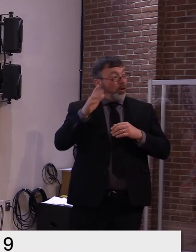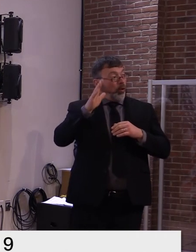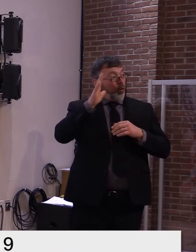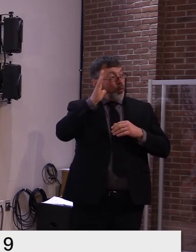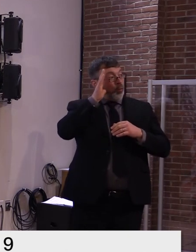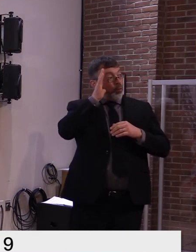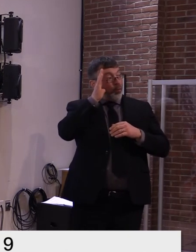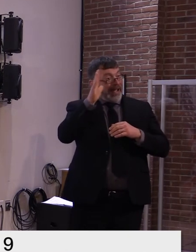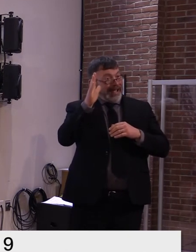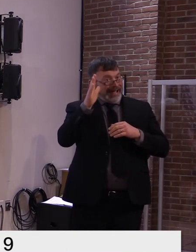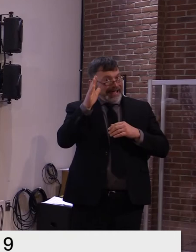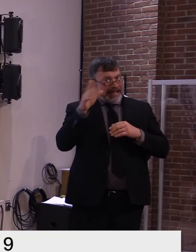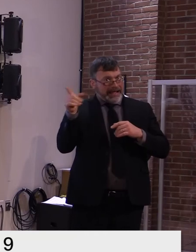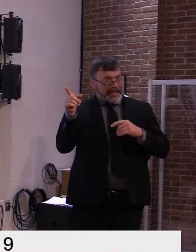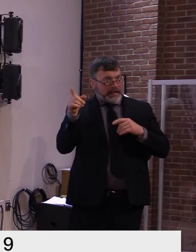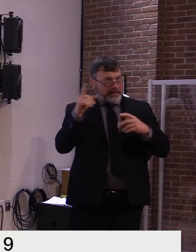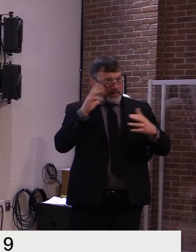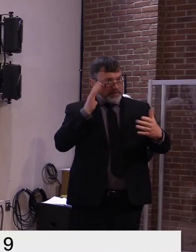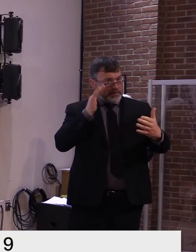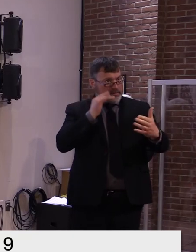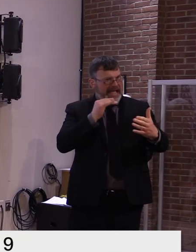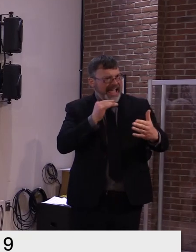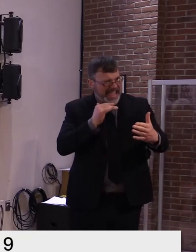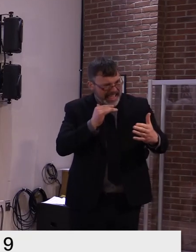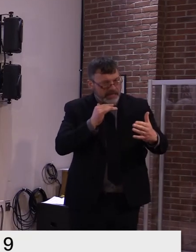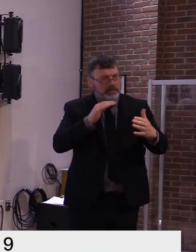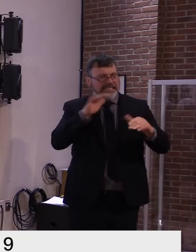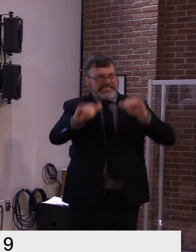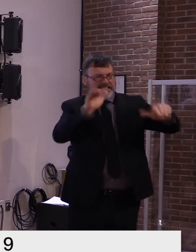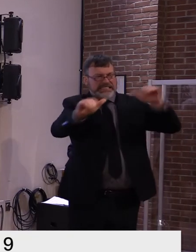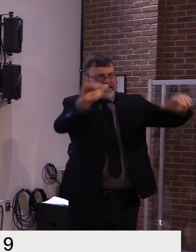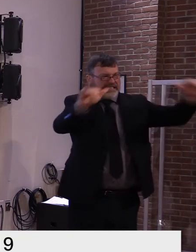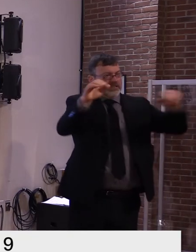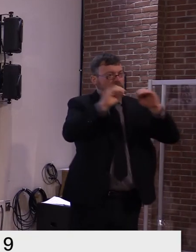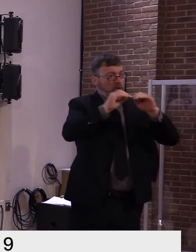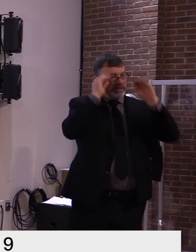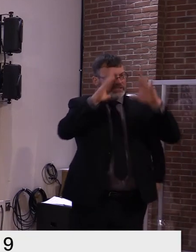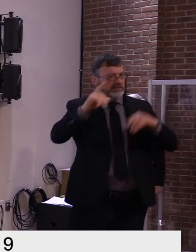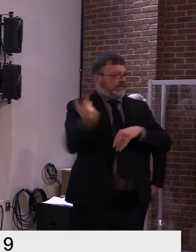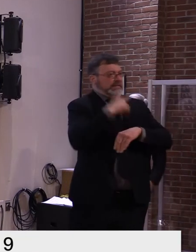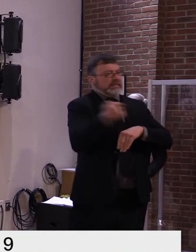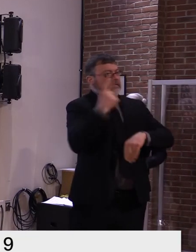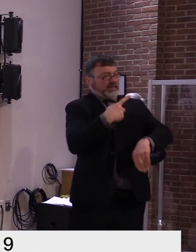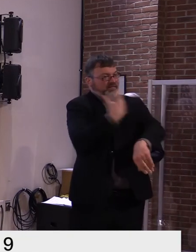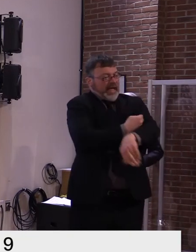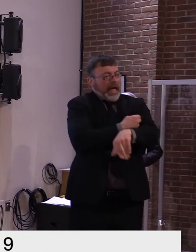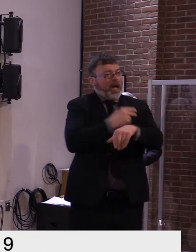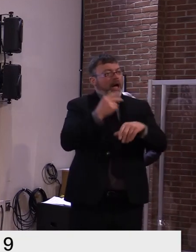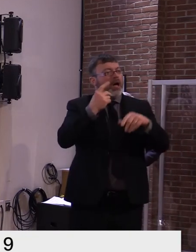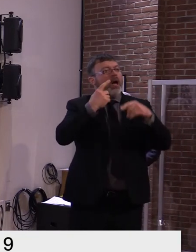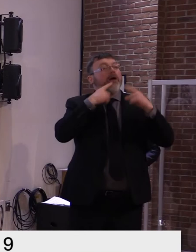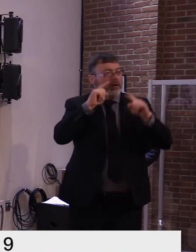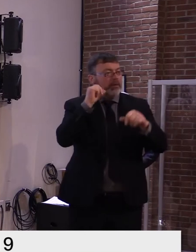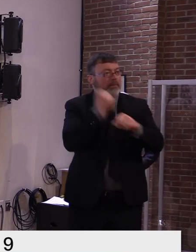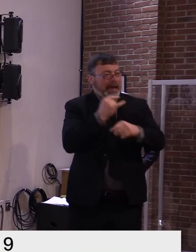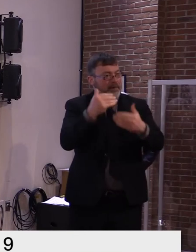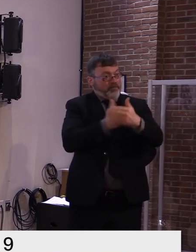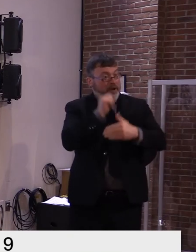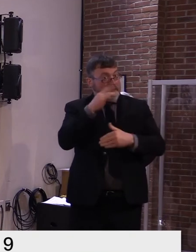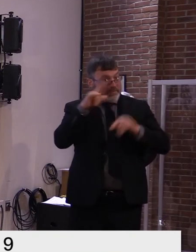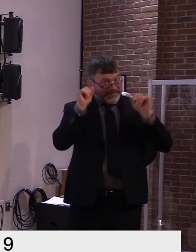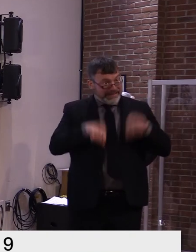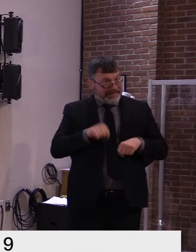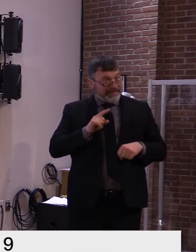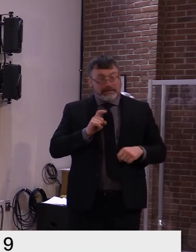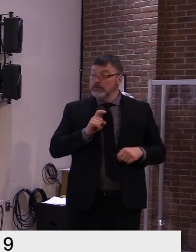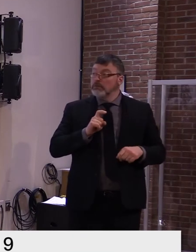queue? Yeah, thanks. The yeah, just to reiterate, I think, you know, the goal for April is really, you know, firstly, it's